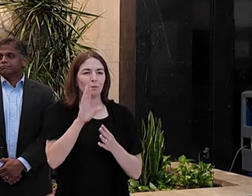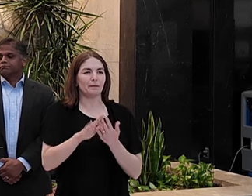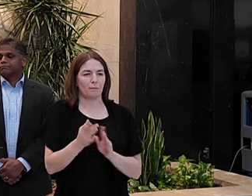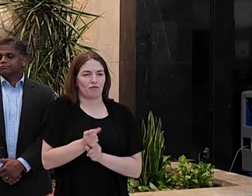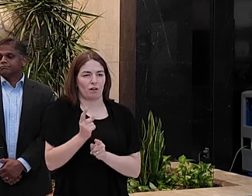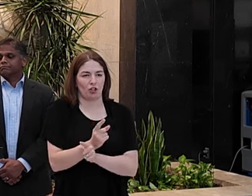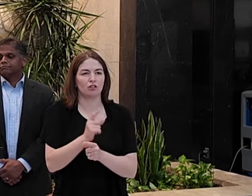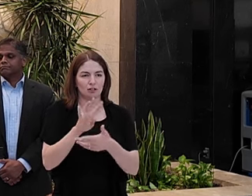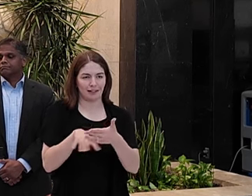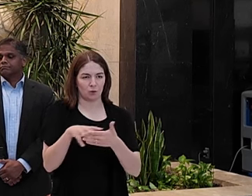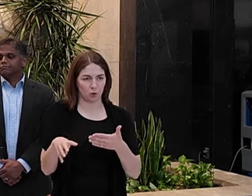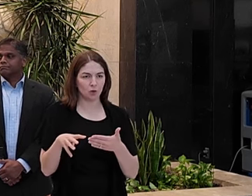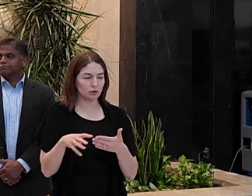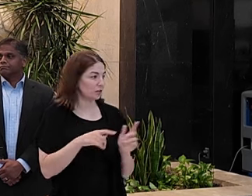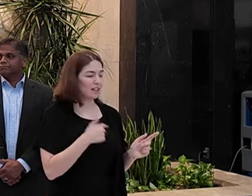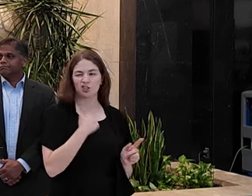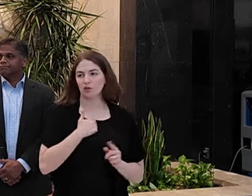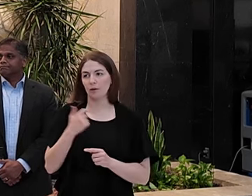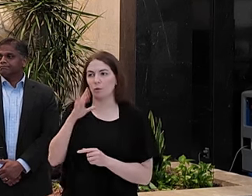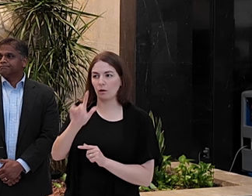judgment call at the time? We're gonna keep going down the line.